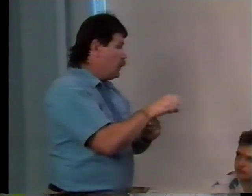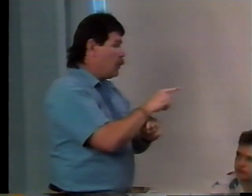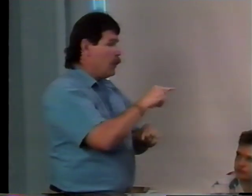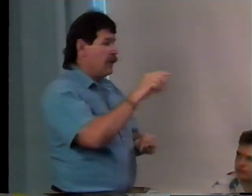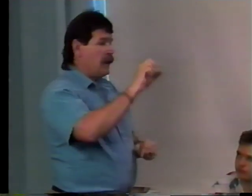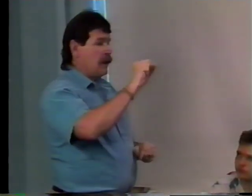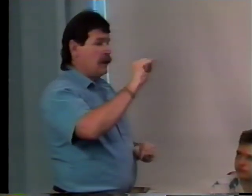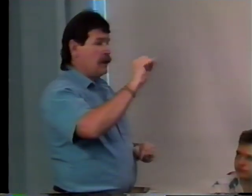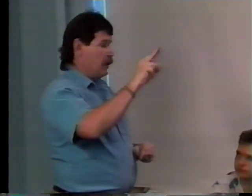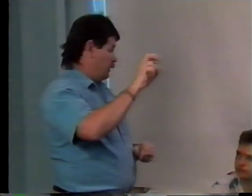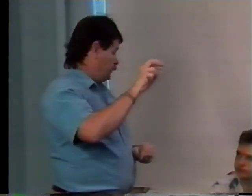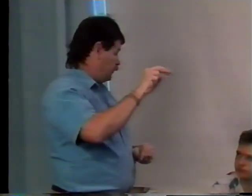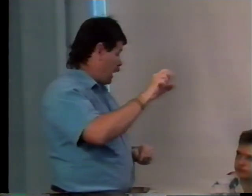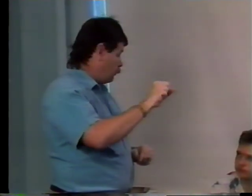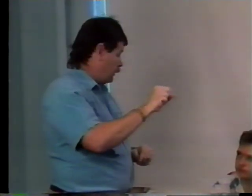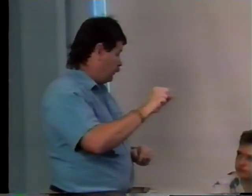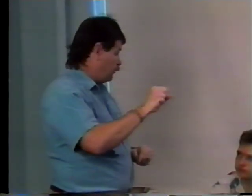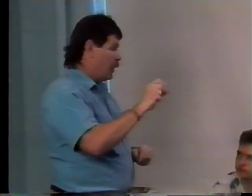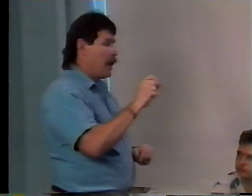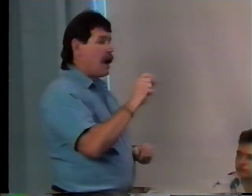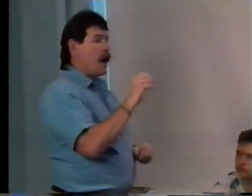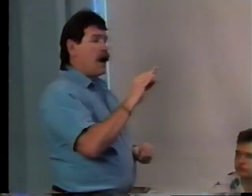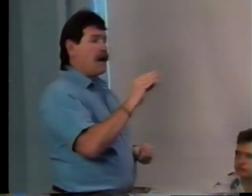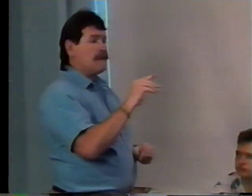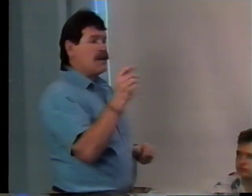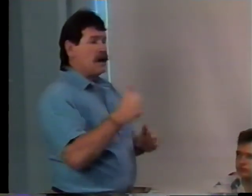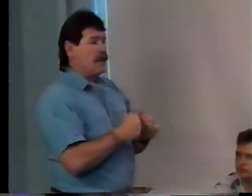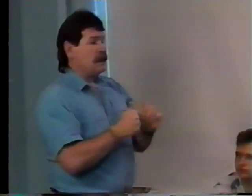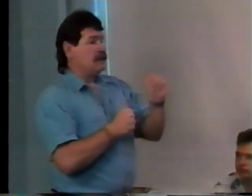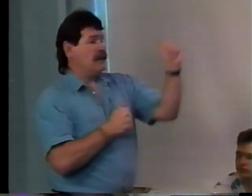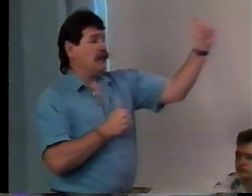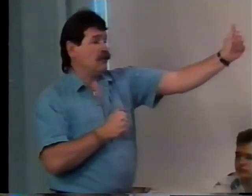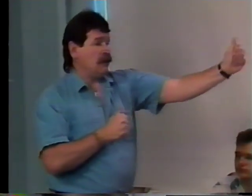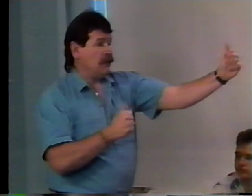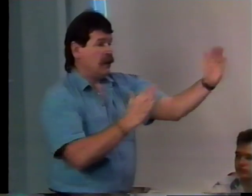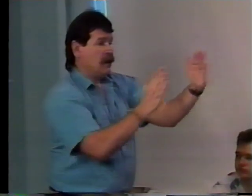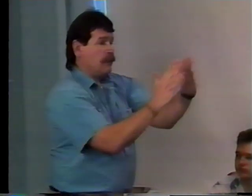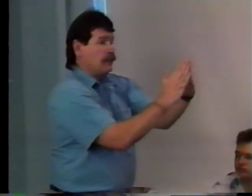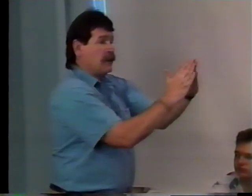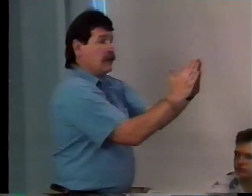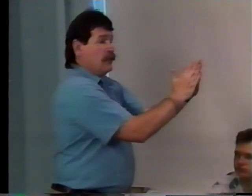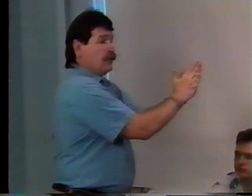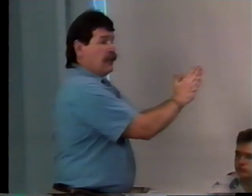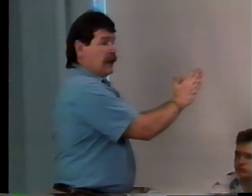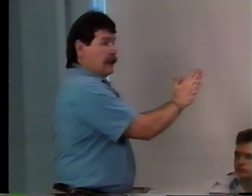foil the sirens of the distant city.